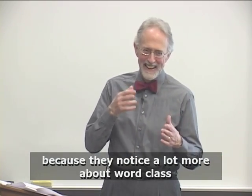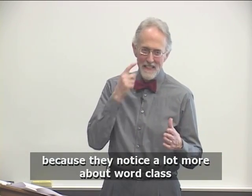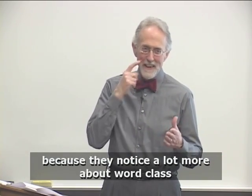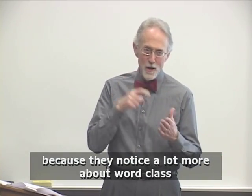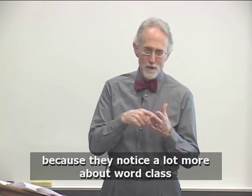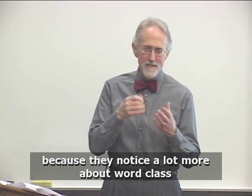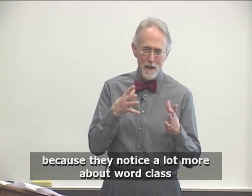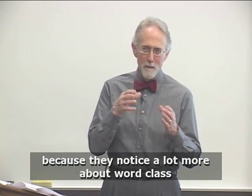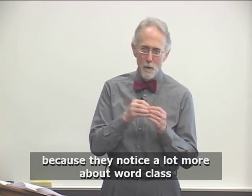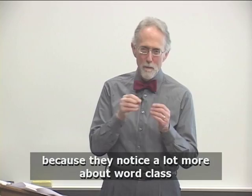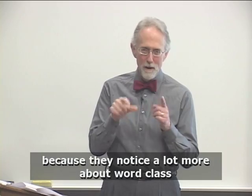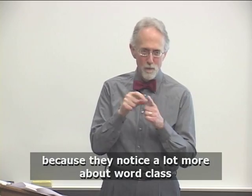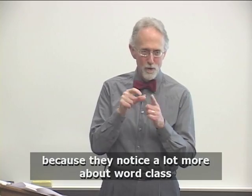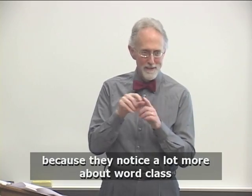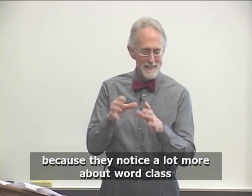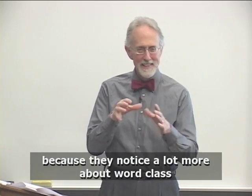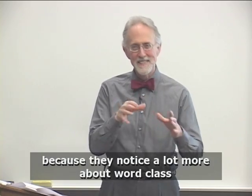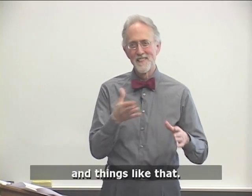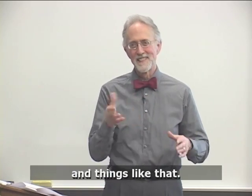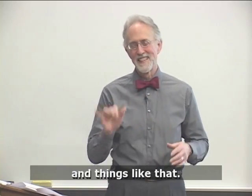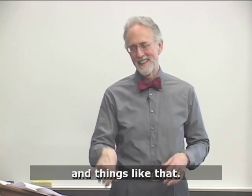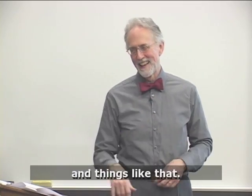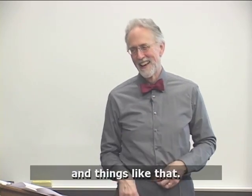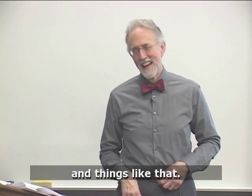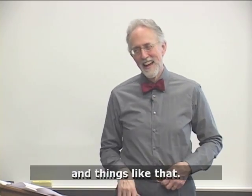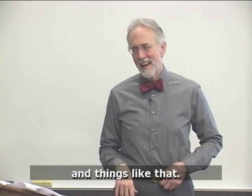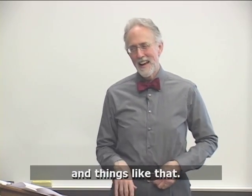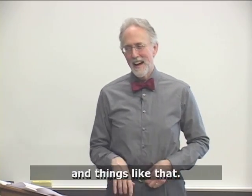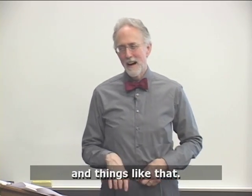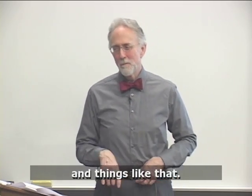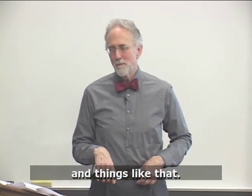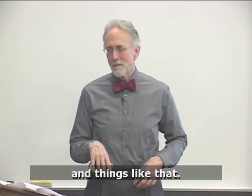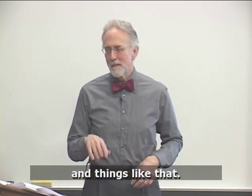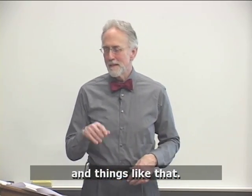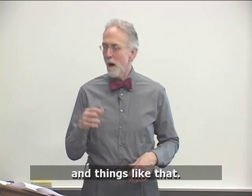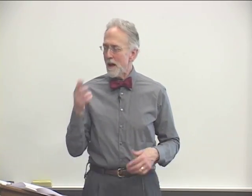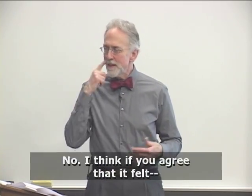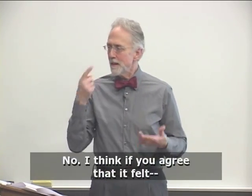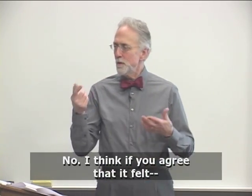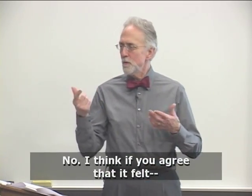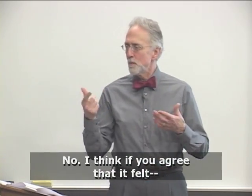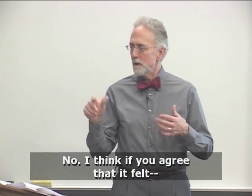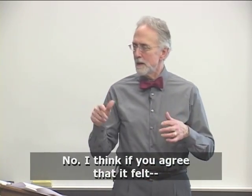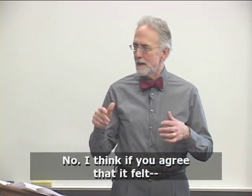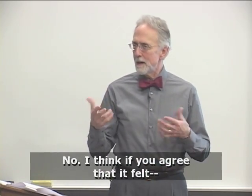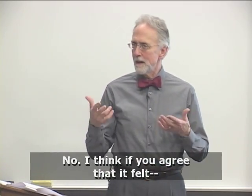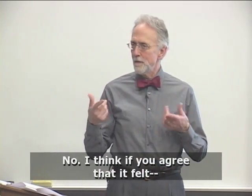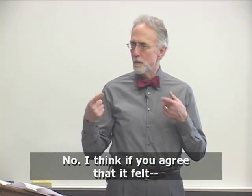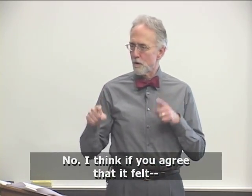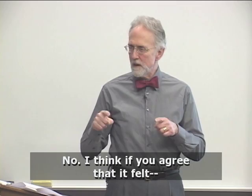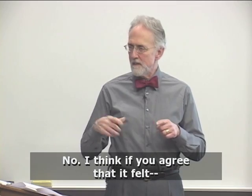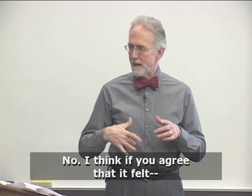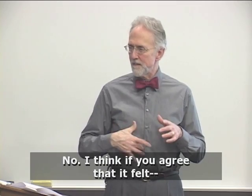they notice a lot more about word class and things like that. No, I think if you agree that it